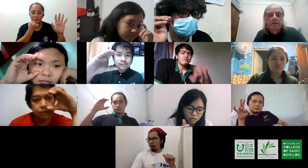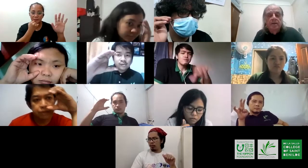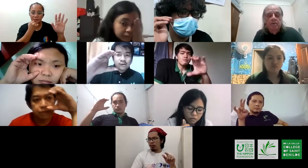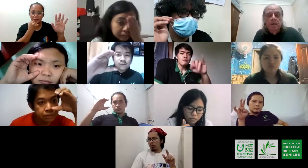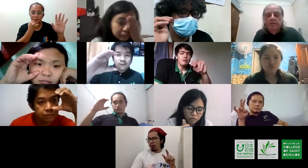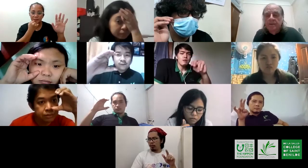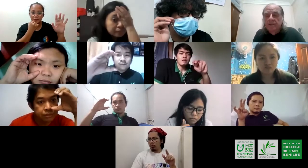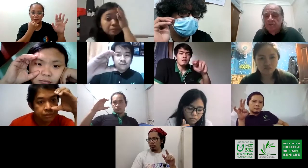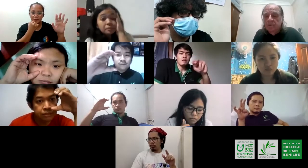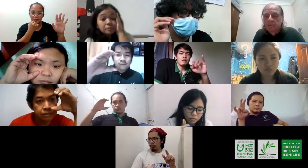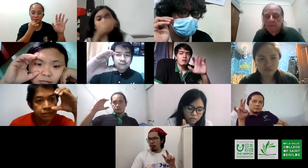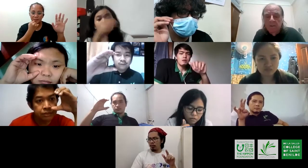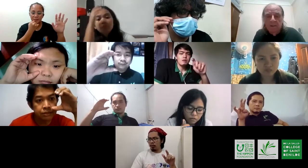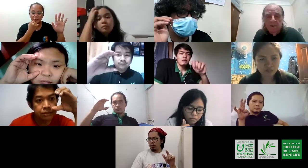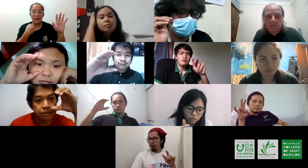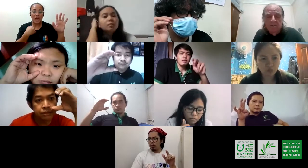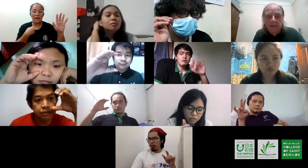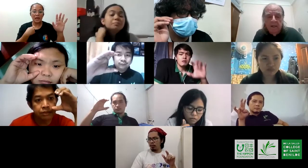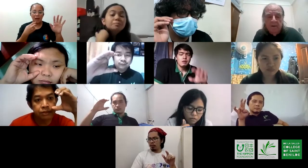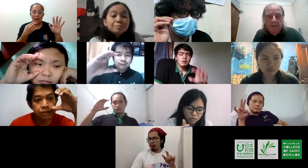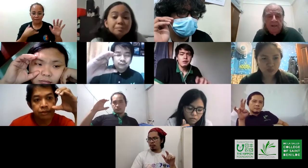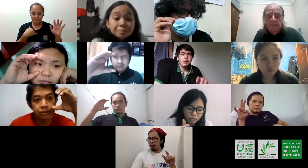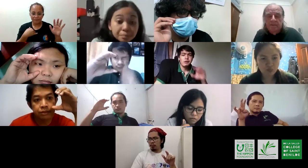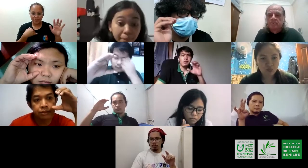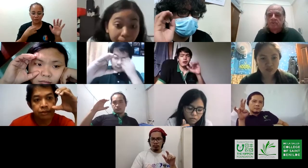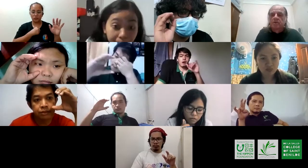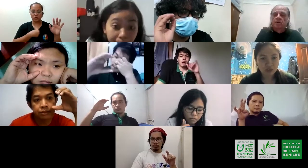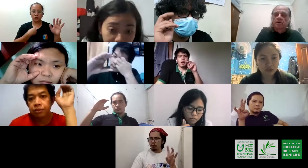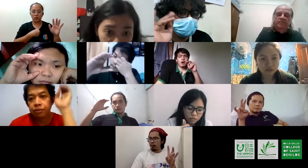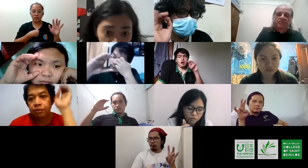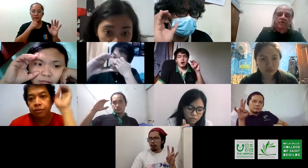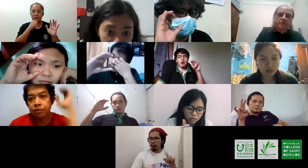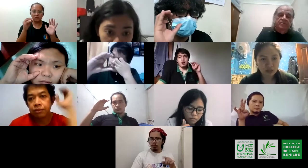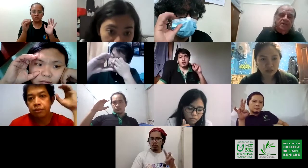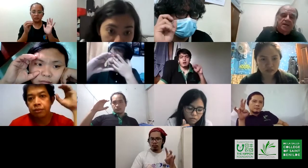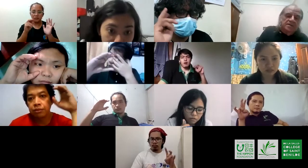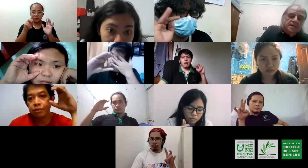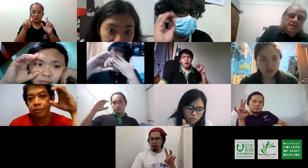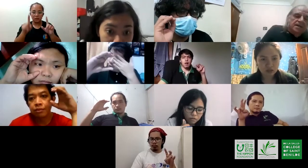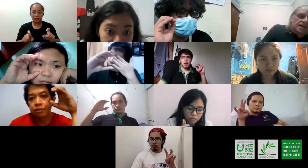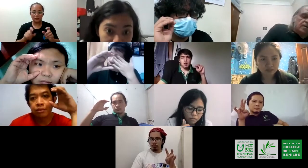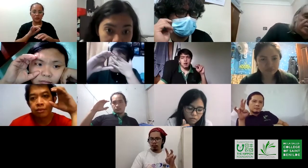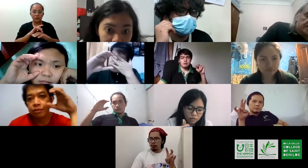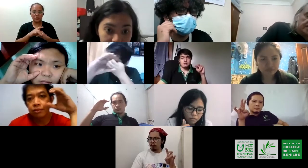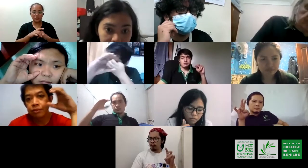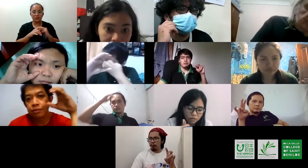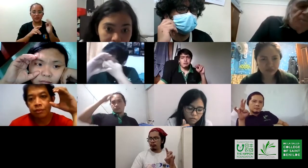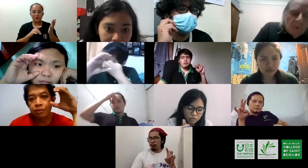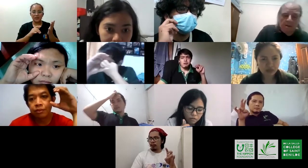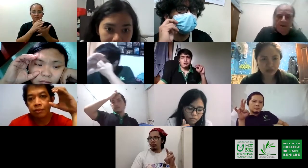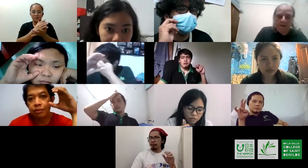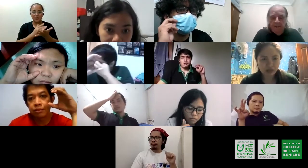I think that was, sorry, not on the test. That's the earlier version of the test. Hold on. Let me get the.